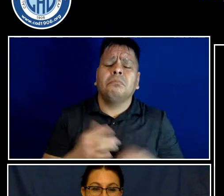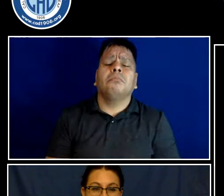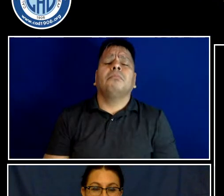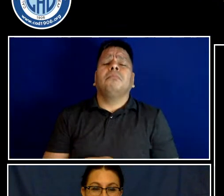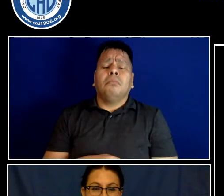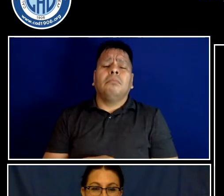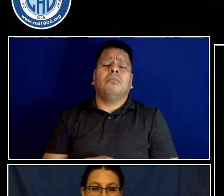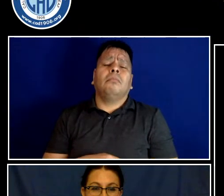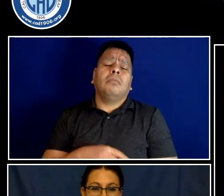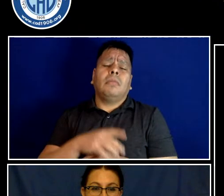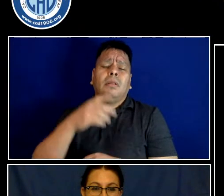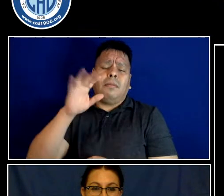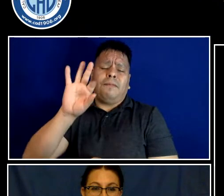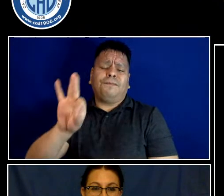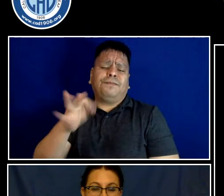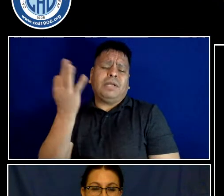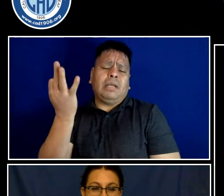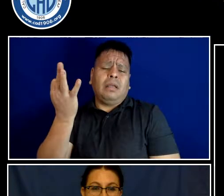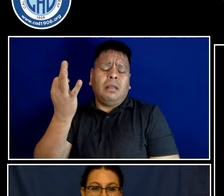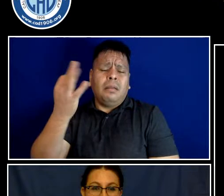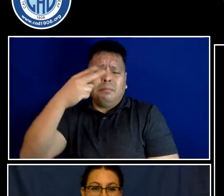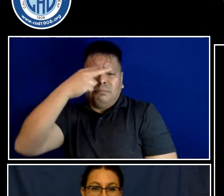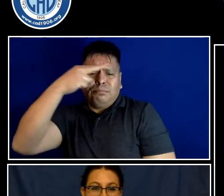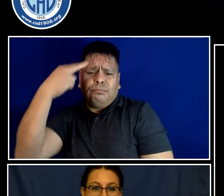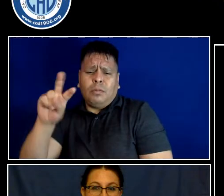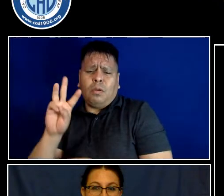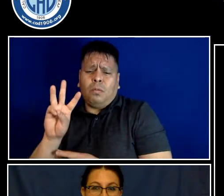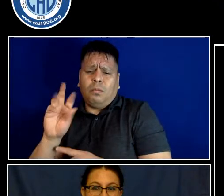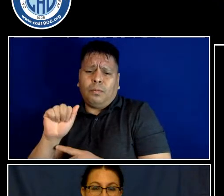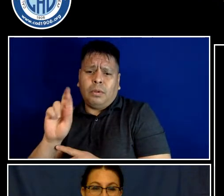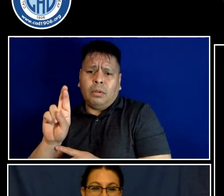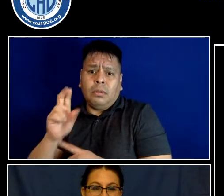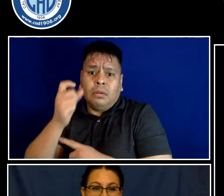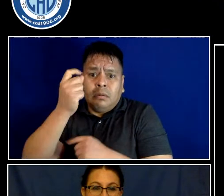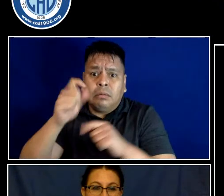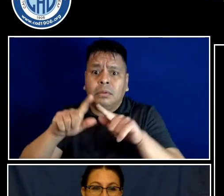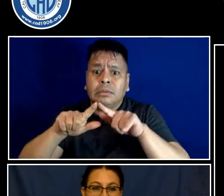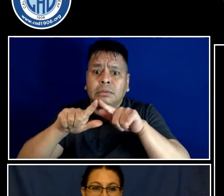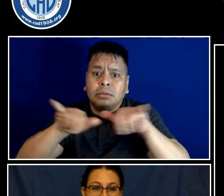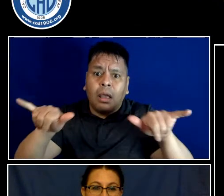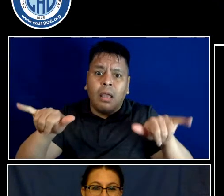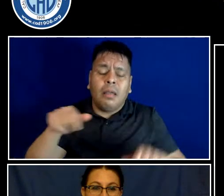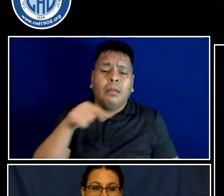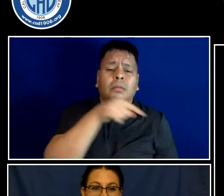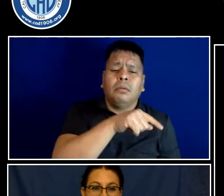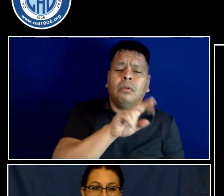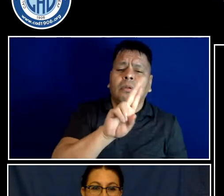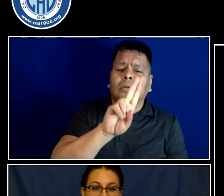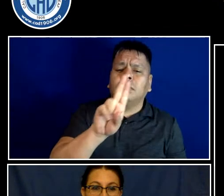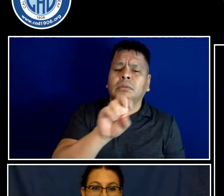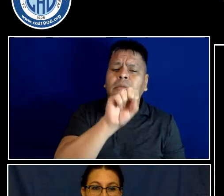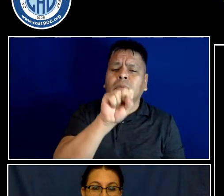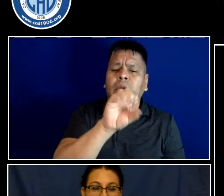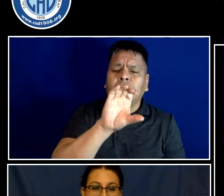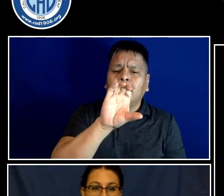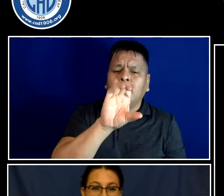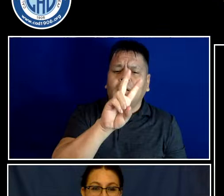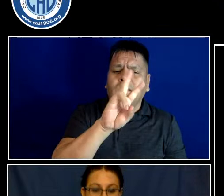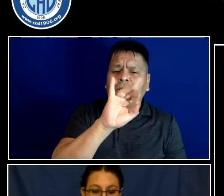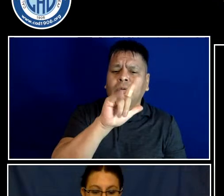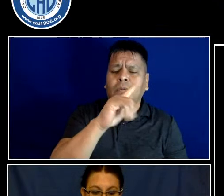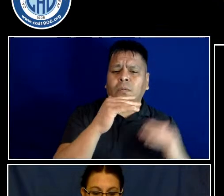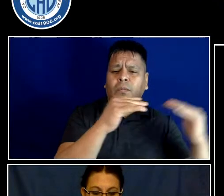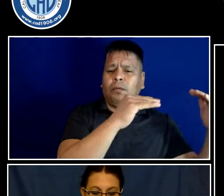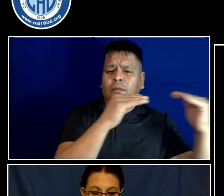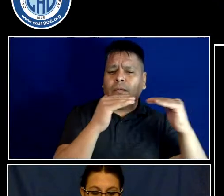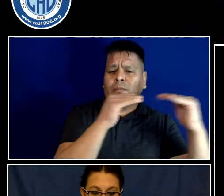And this is the sign for Puebla right here, the Battle of Puebla. And I'd like to tell you about that battle. This is actually a French and